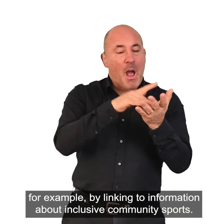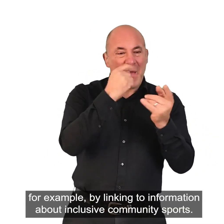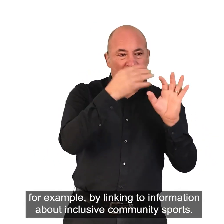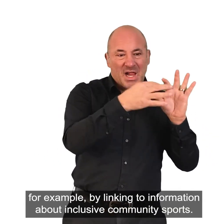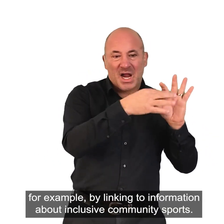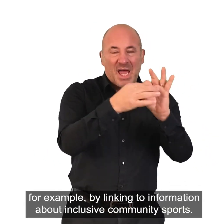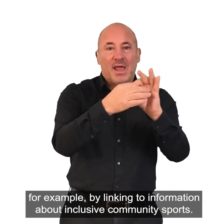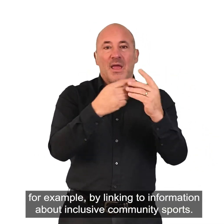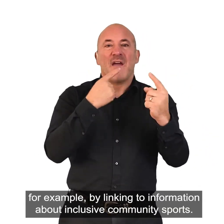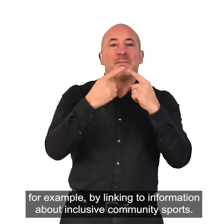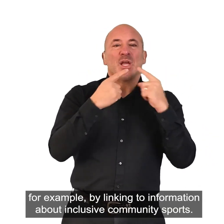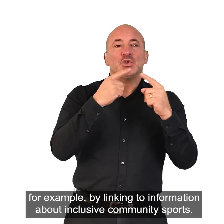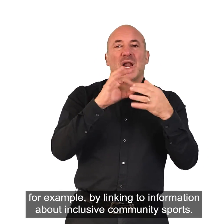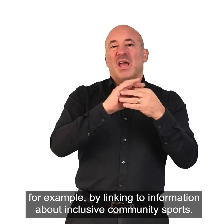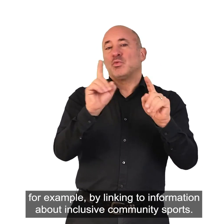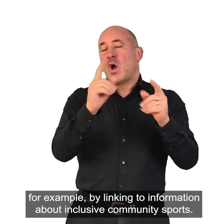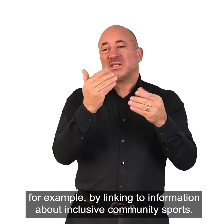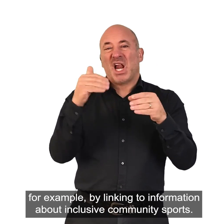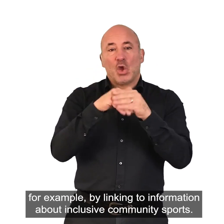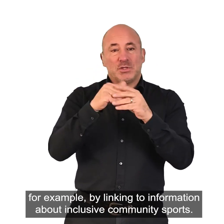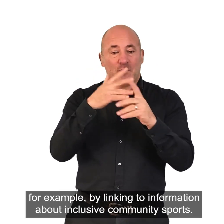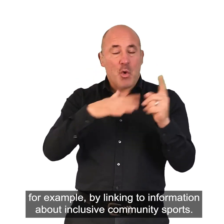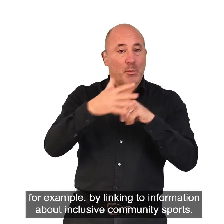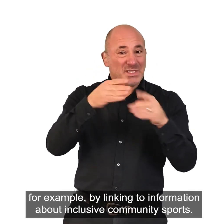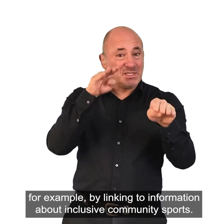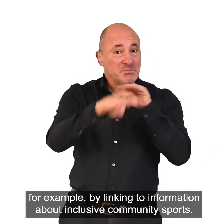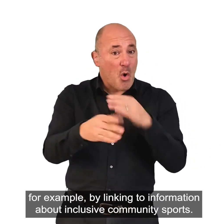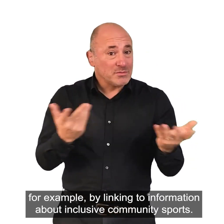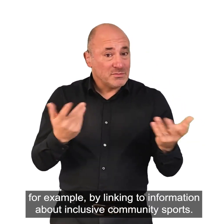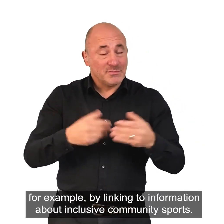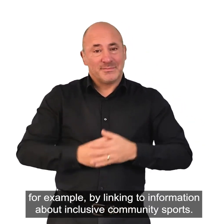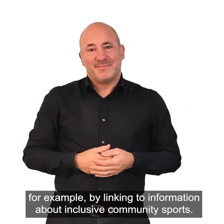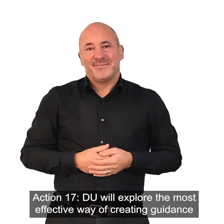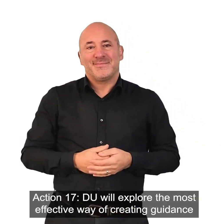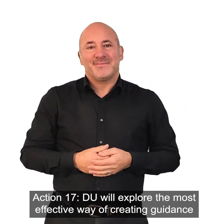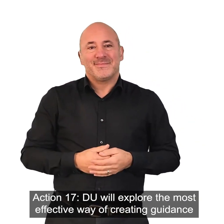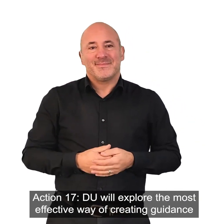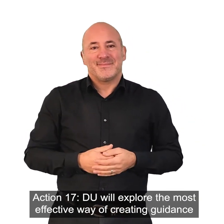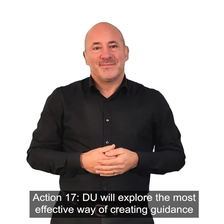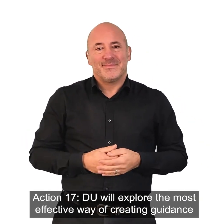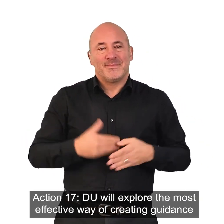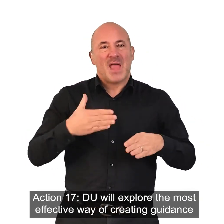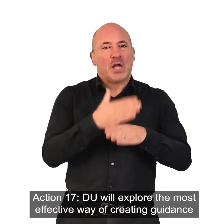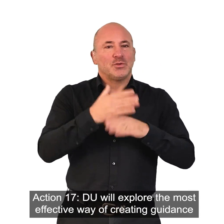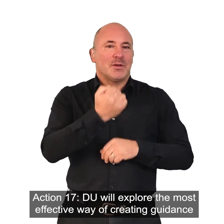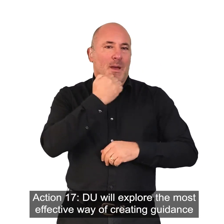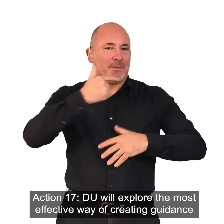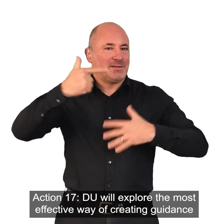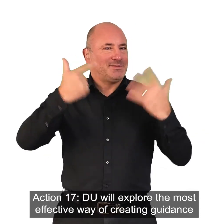example, by linking to information about inclusive community sports. Action 17.